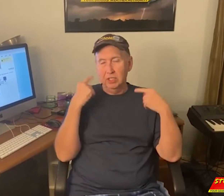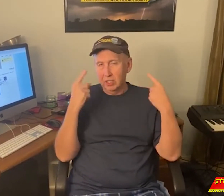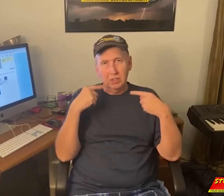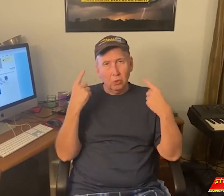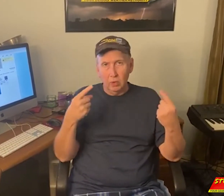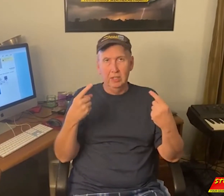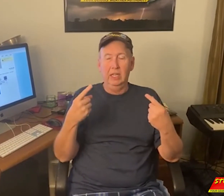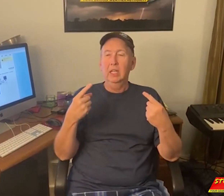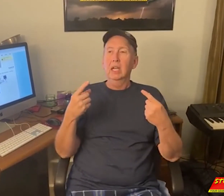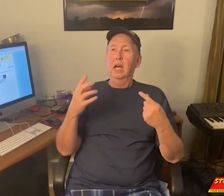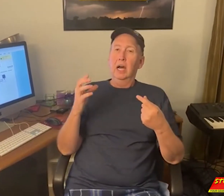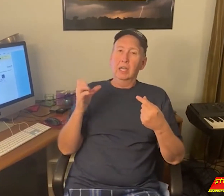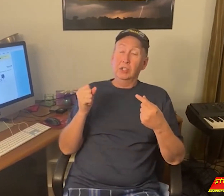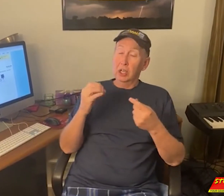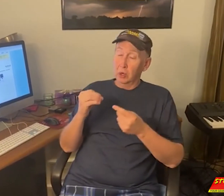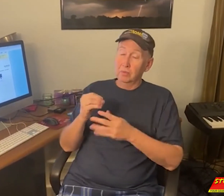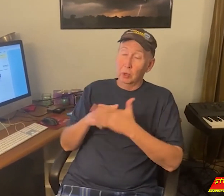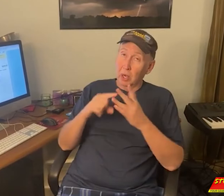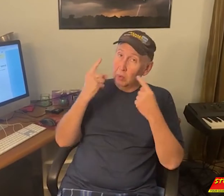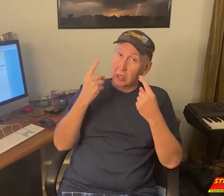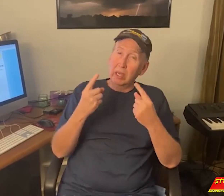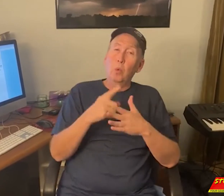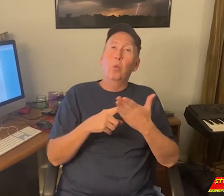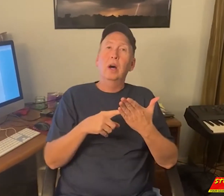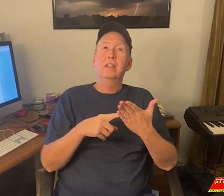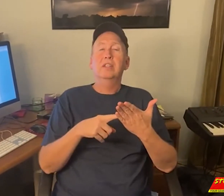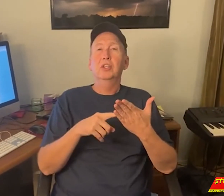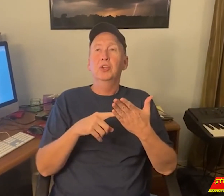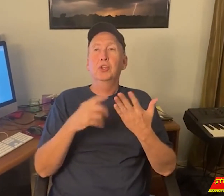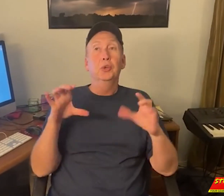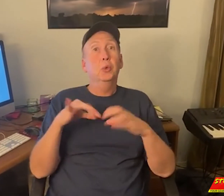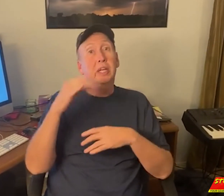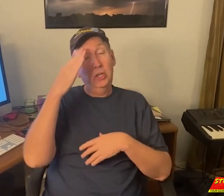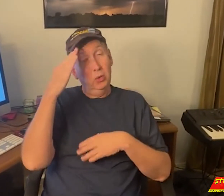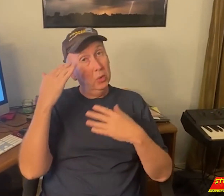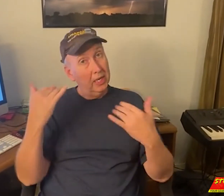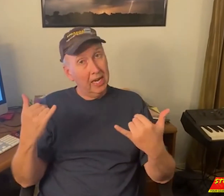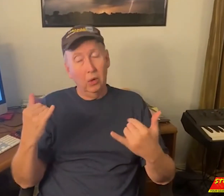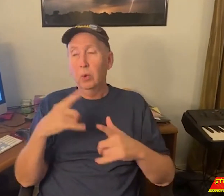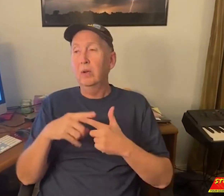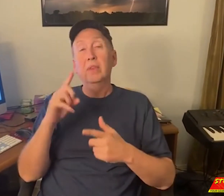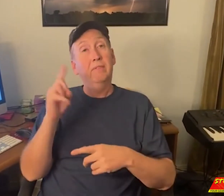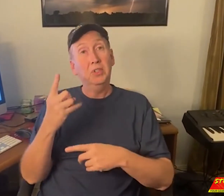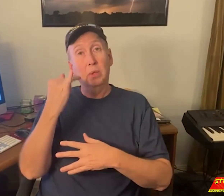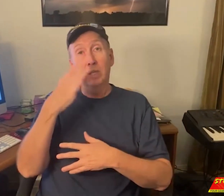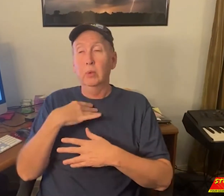just crazy. So you're probably wondering, what do we know now? Well, the first thing we know is